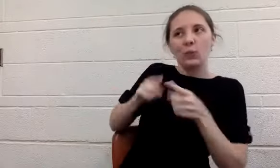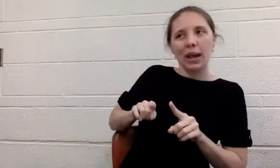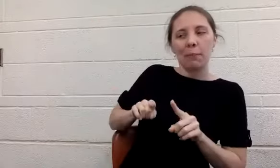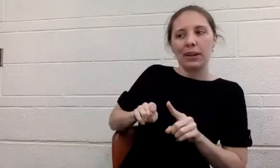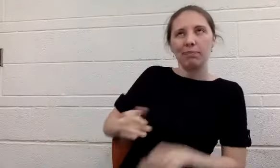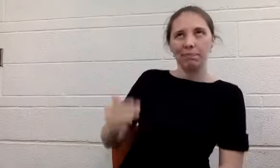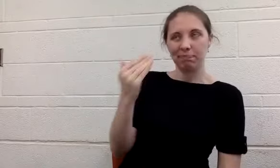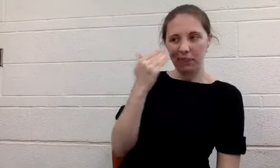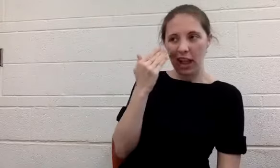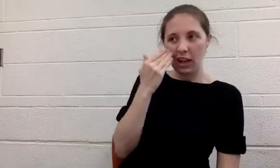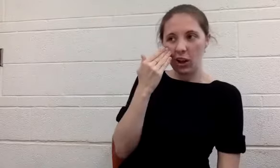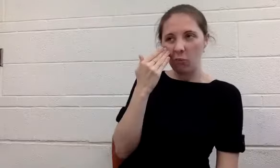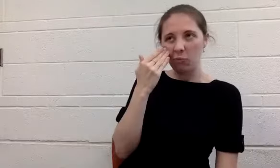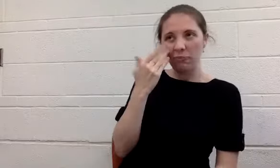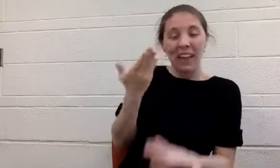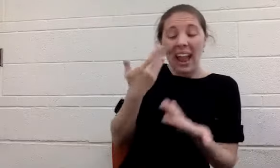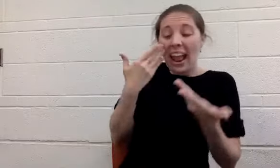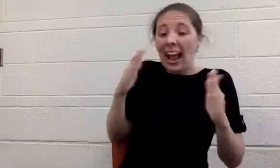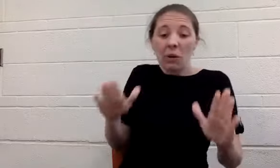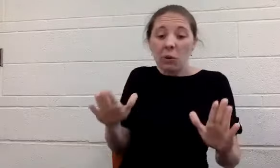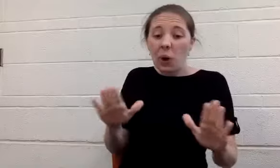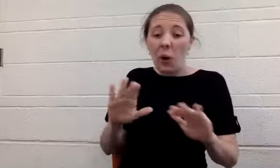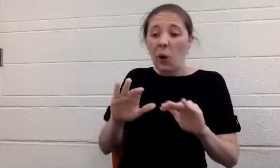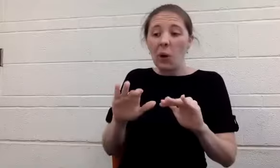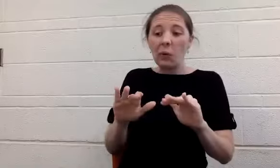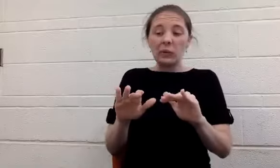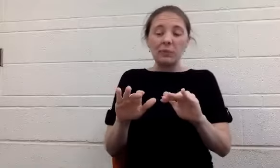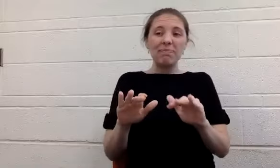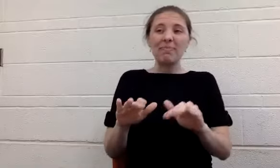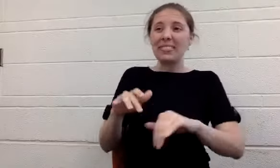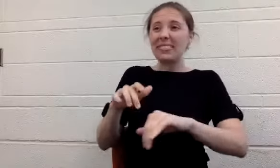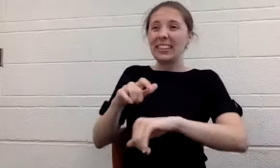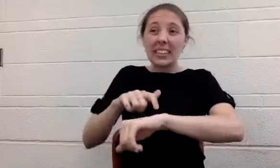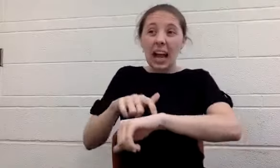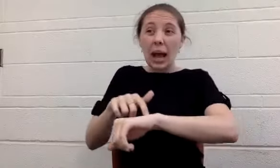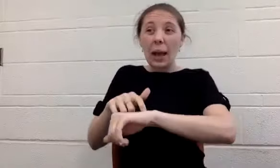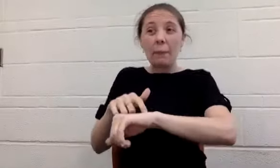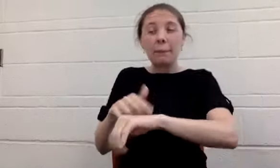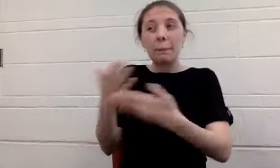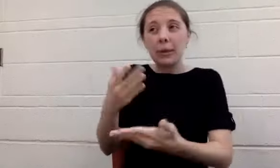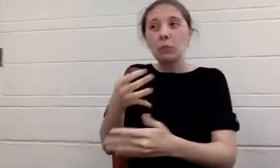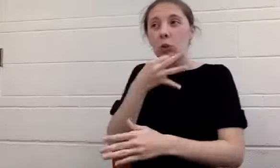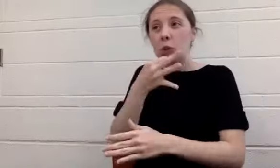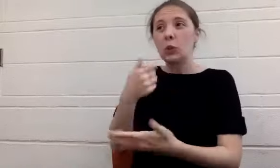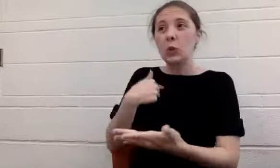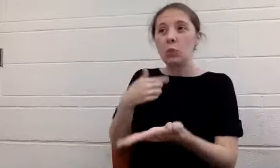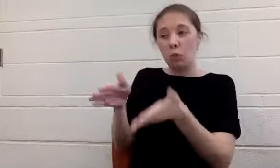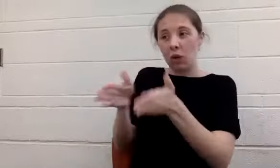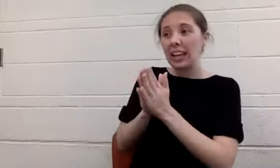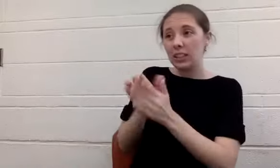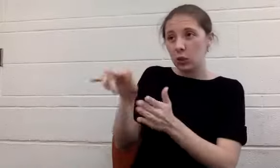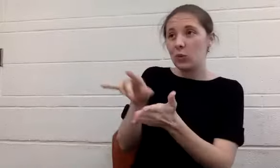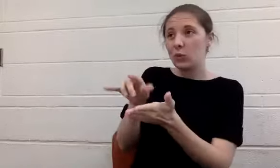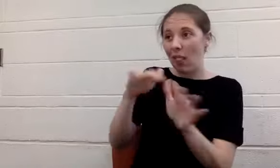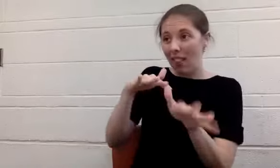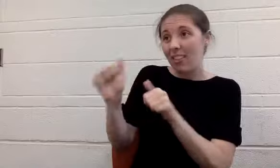person, in case you can't tell, that really stuffs her emotions too much. So, but I would go in there and I go, Earl, I know you're loaded out of your